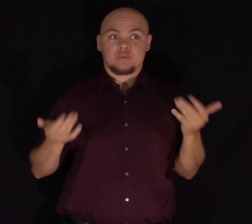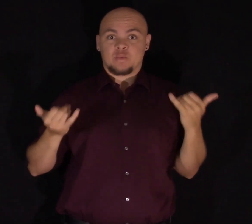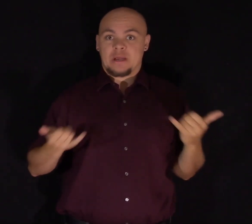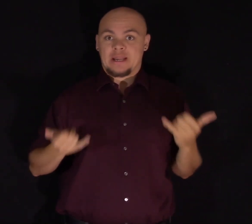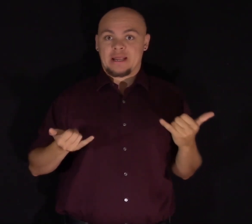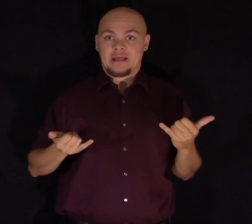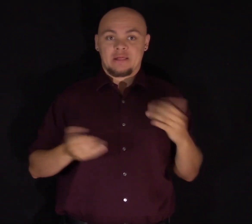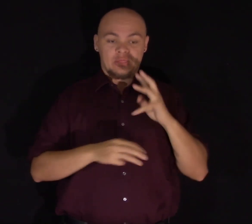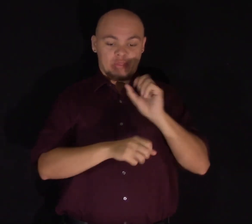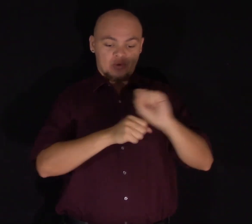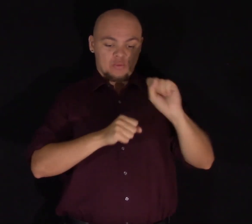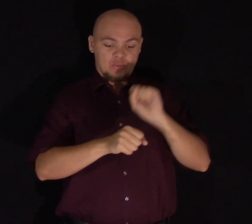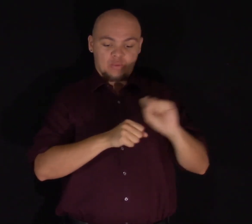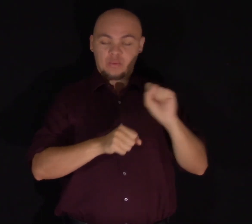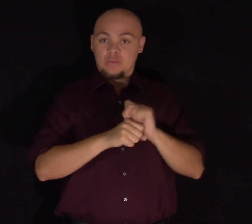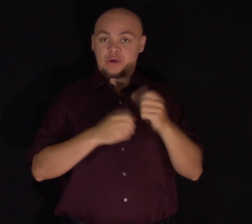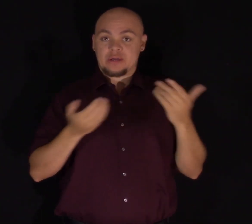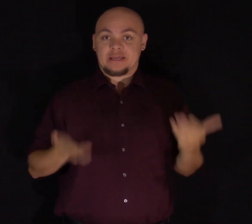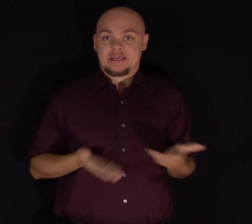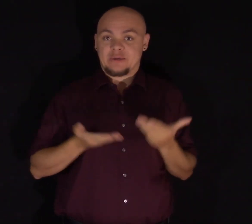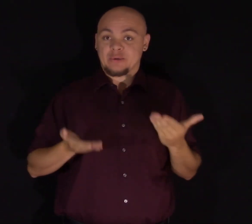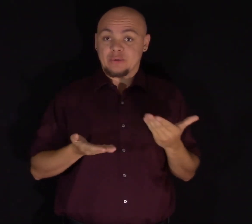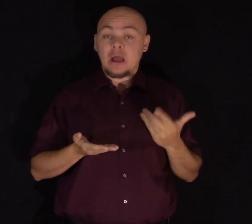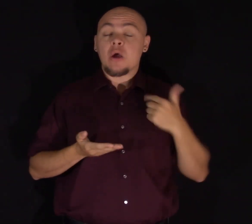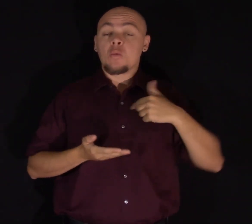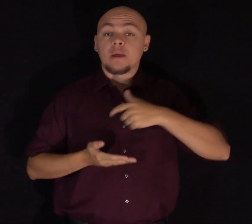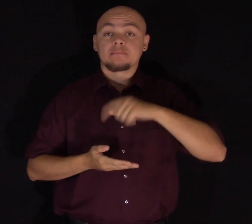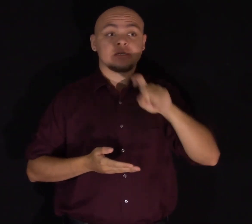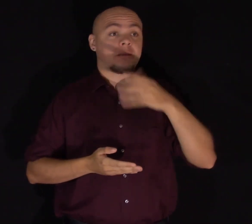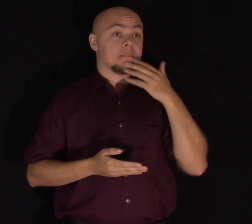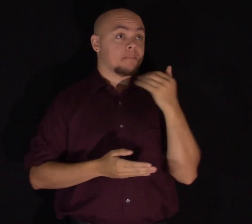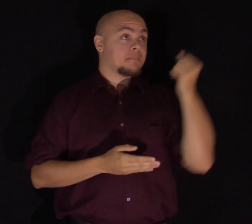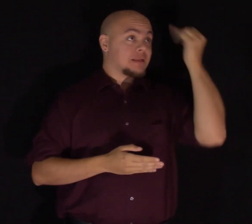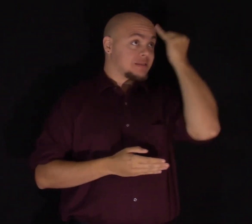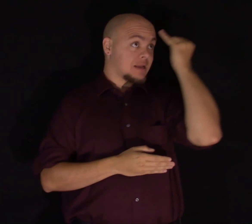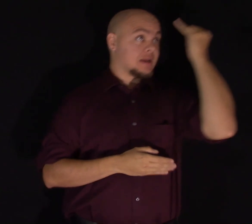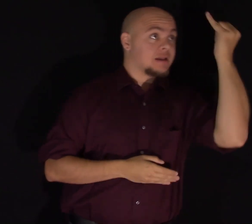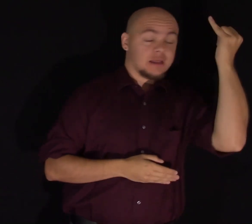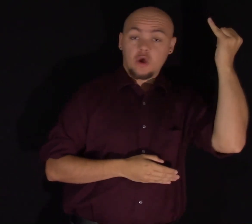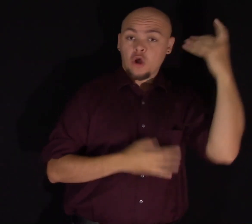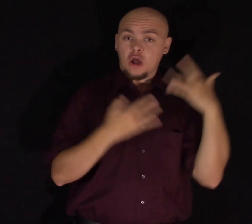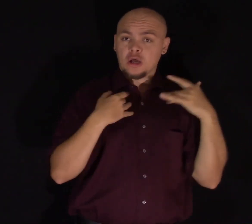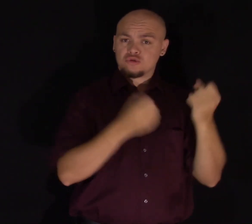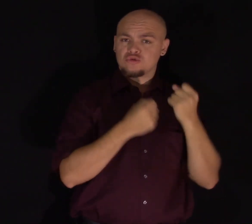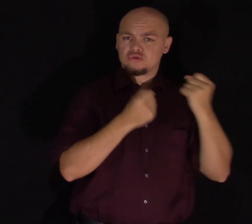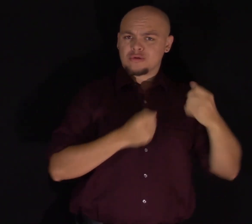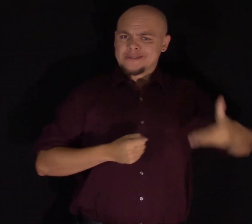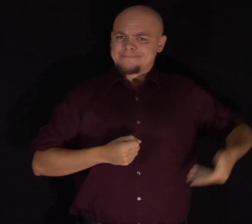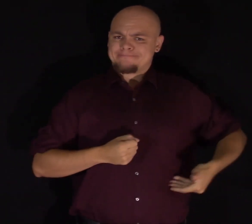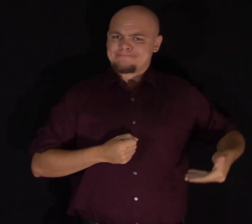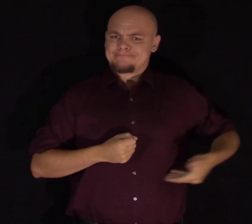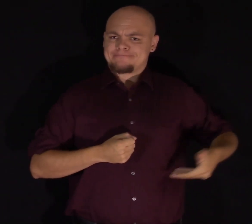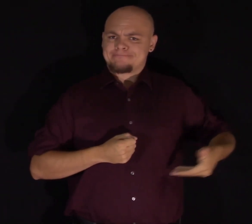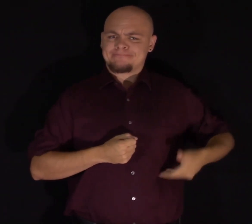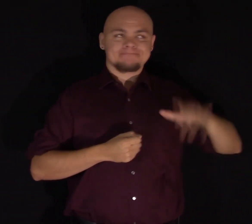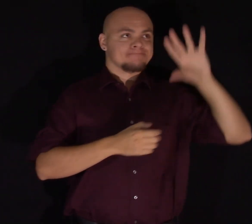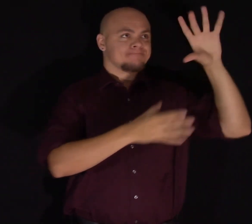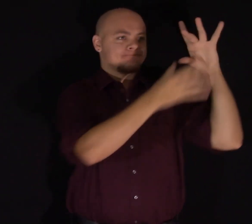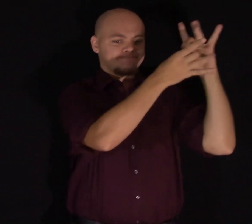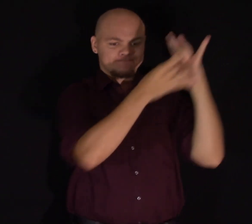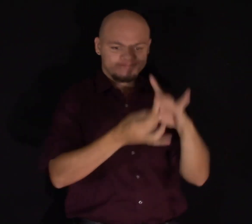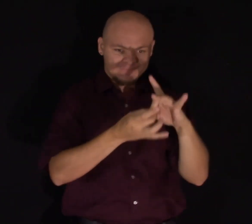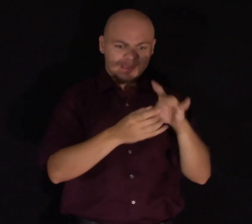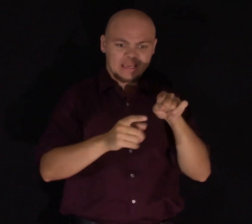That's the work that stands before us. We need to take our best ideas, our strongest intuitions, and we need to test